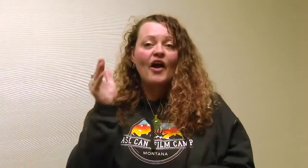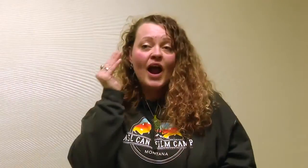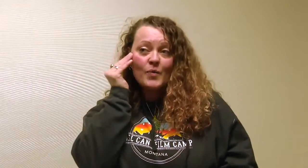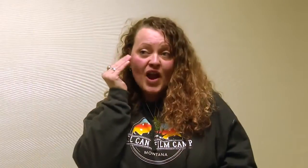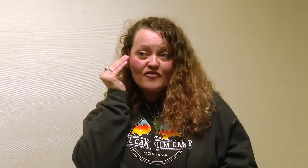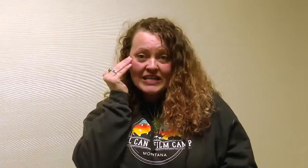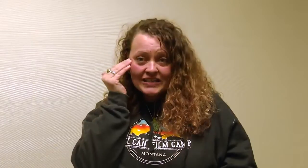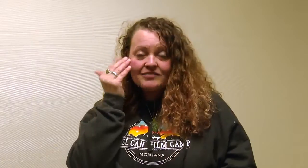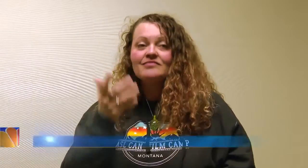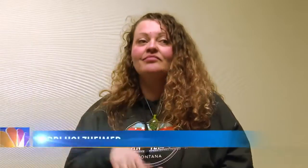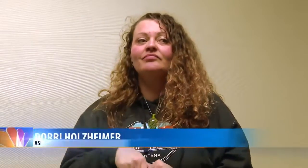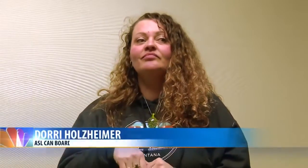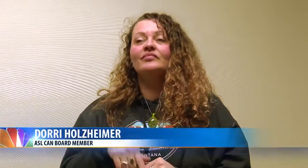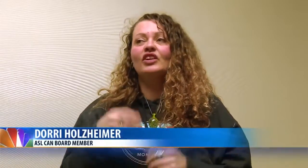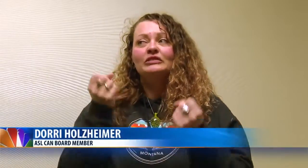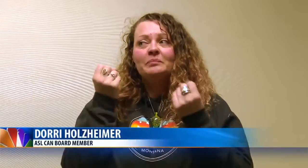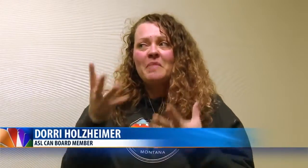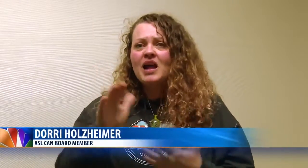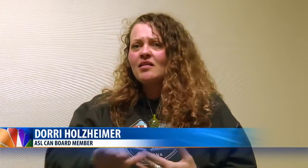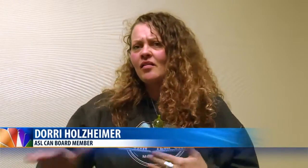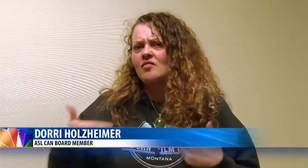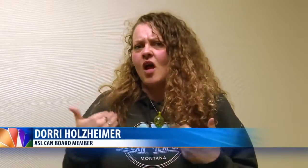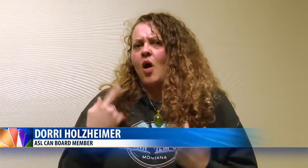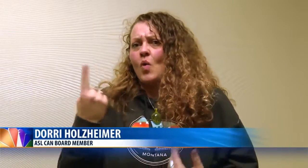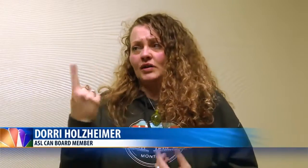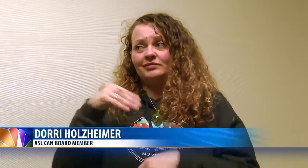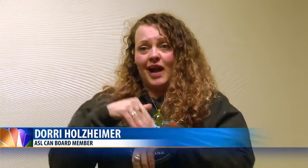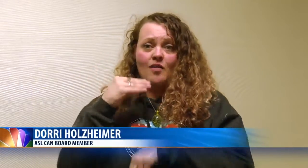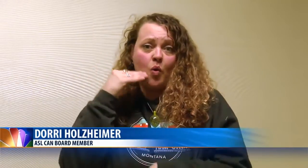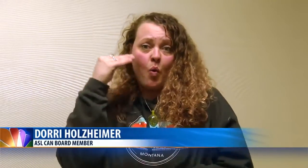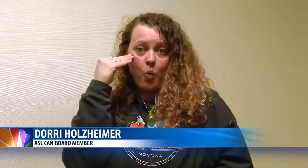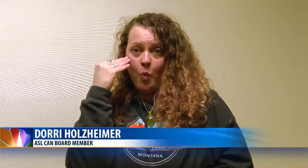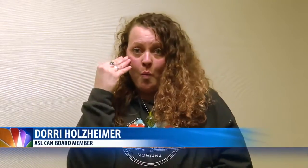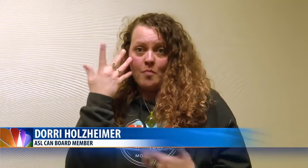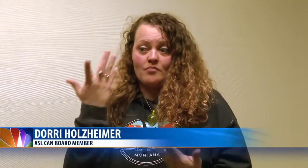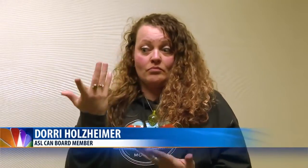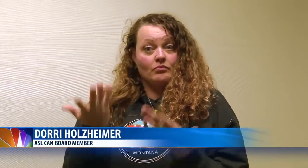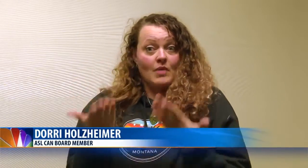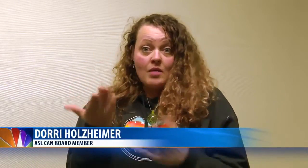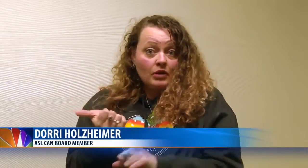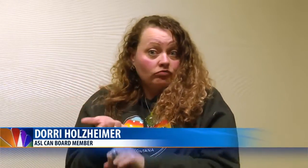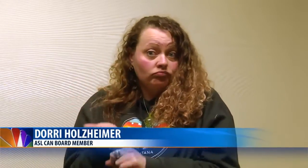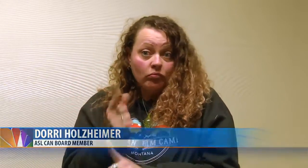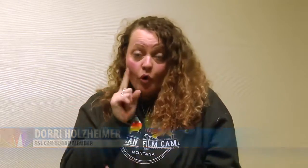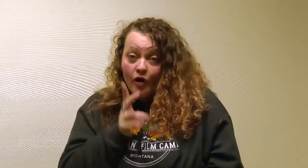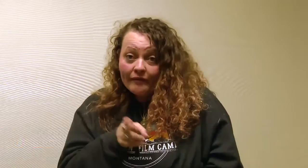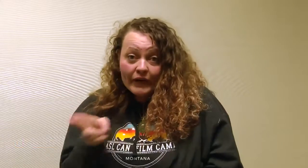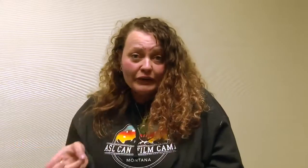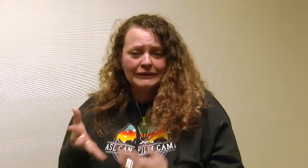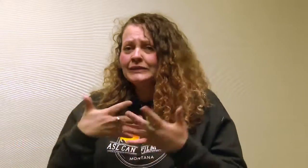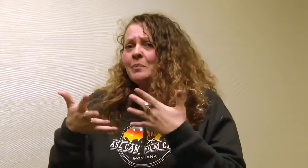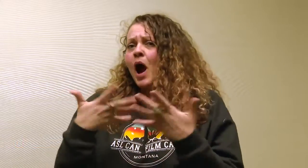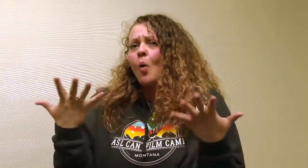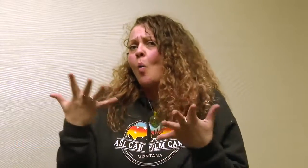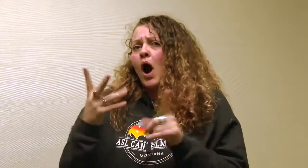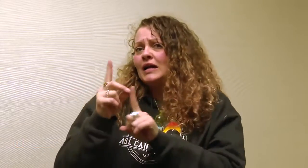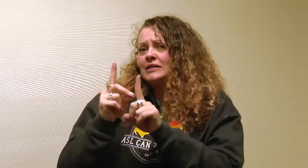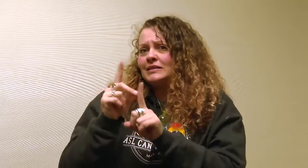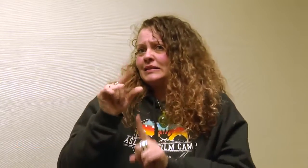hope to spread awareness, and lots of little kids at home, maybe they might be deaf or